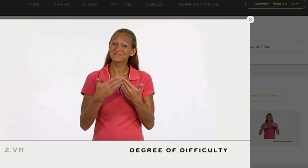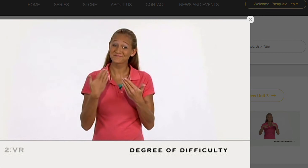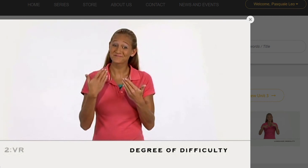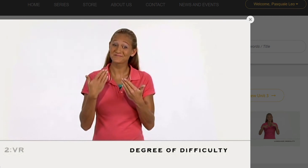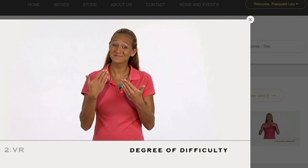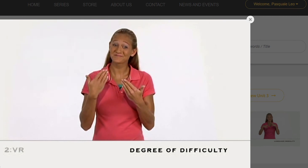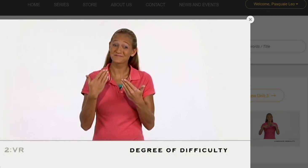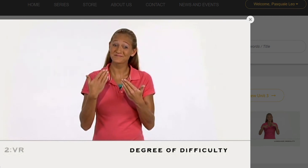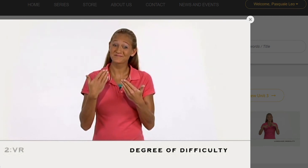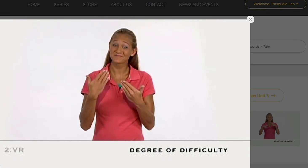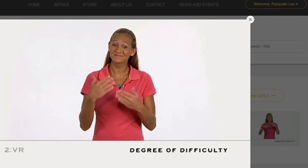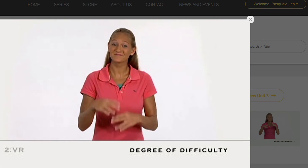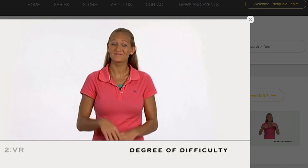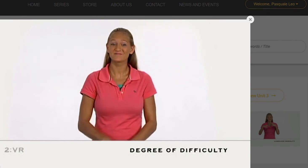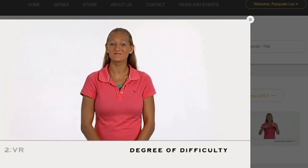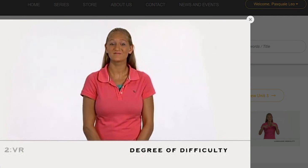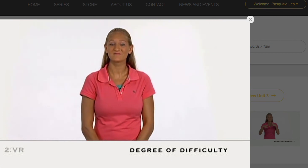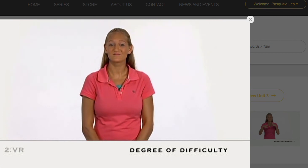very easy.